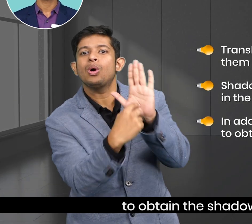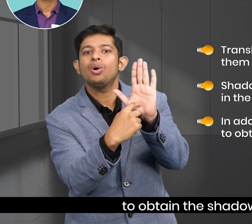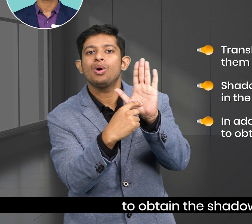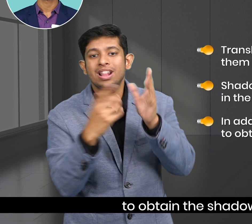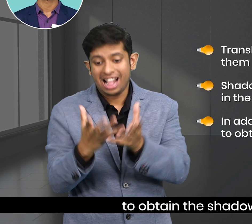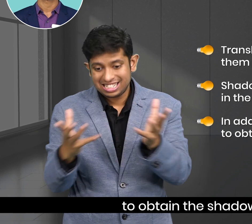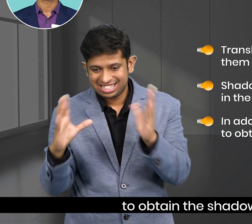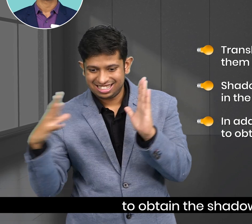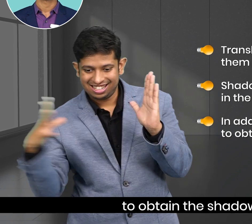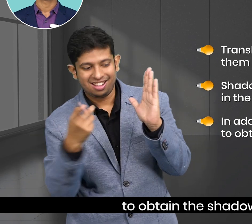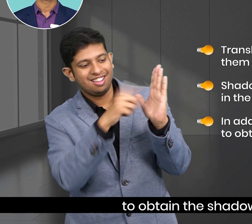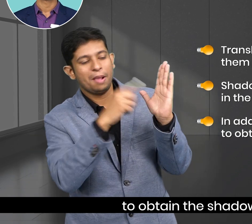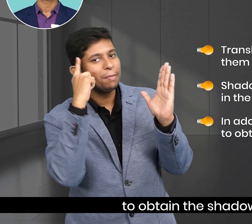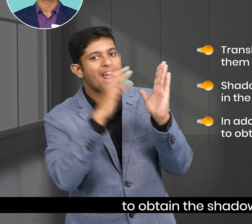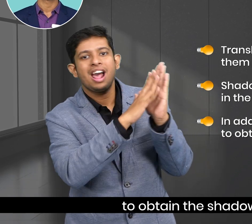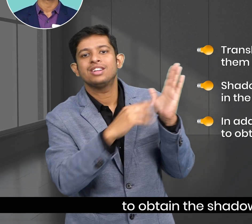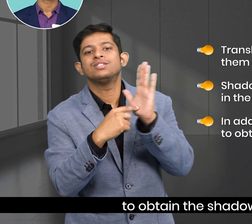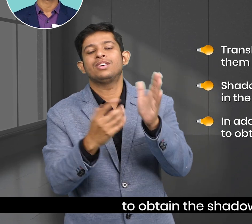object.